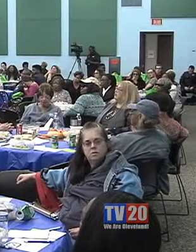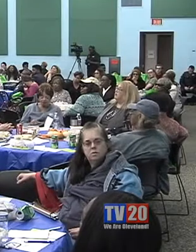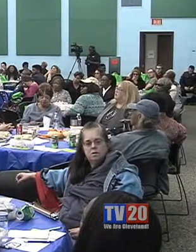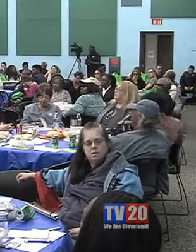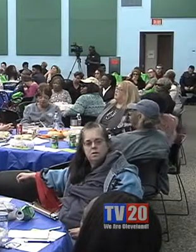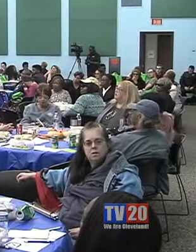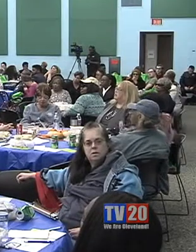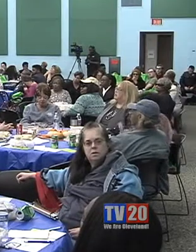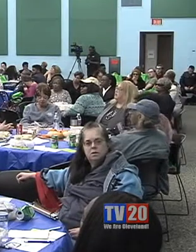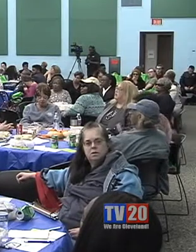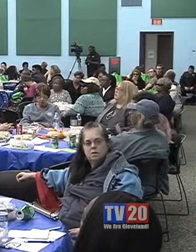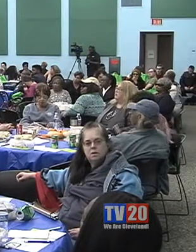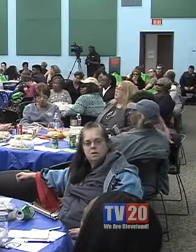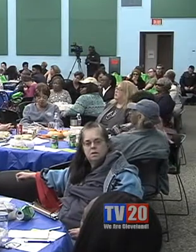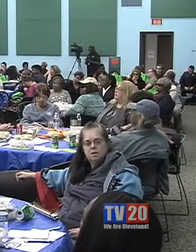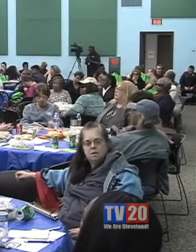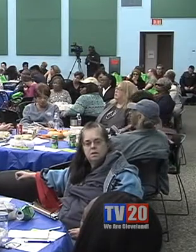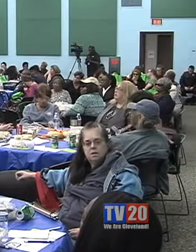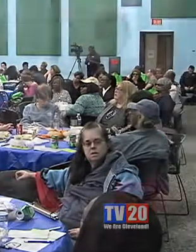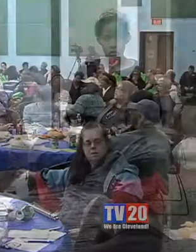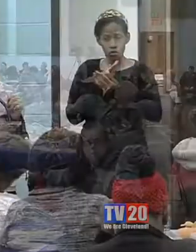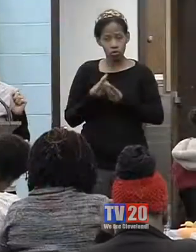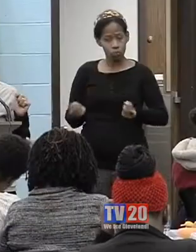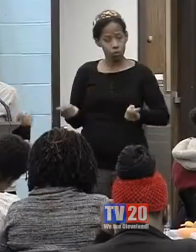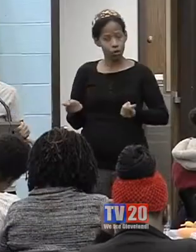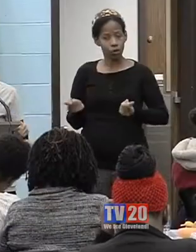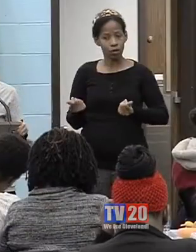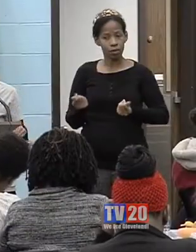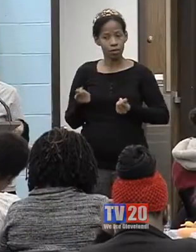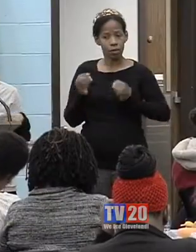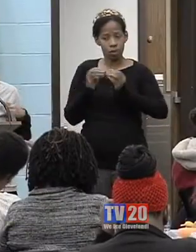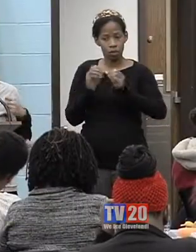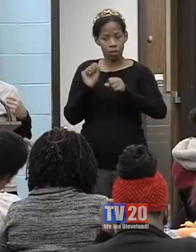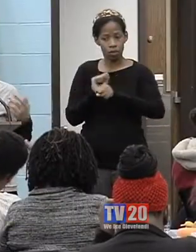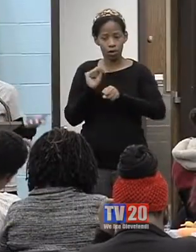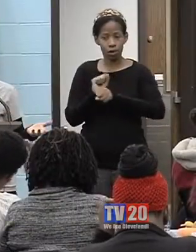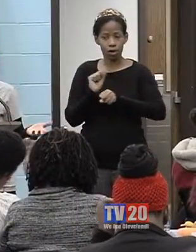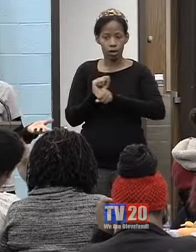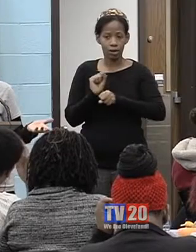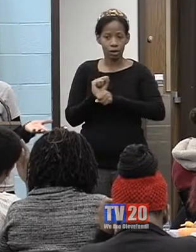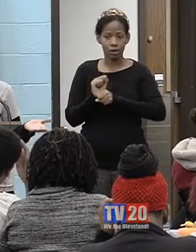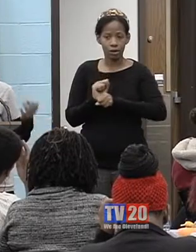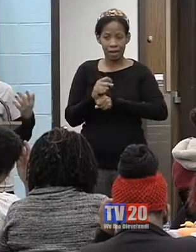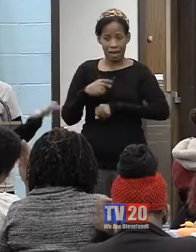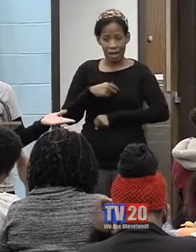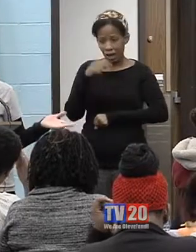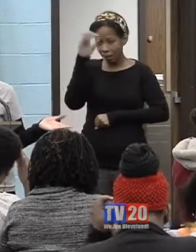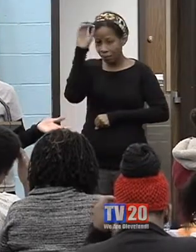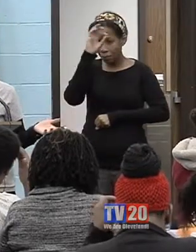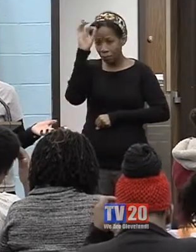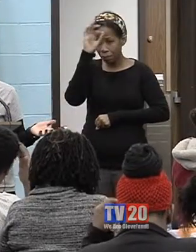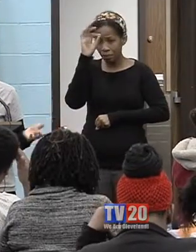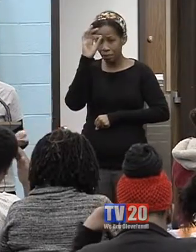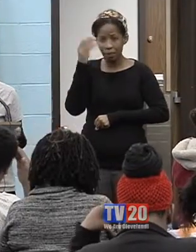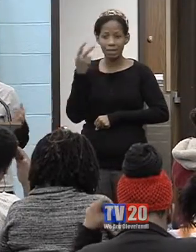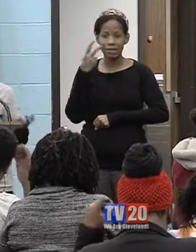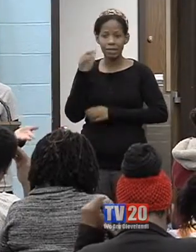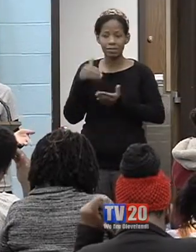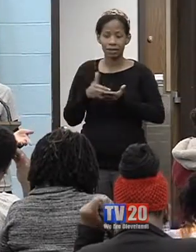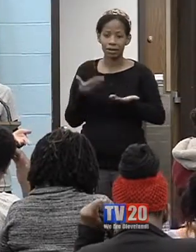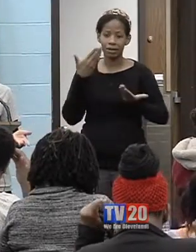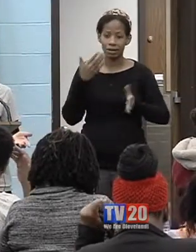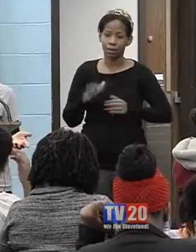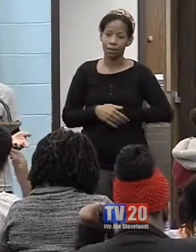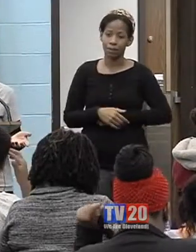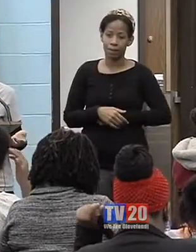not saying easier, but a little bit smoother. I might have done more than I have in the past. I might have